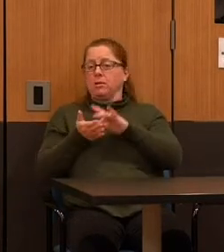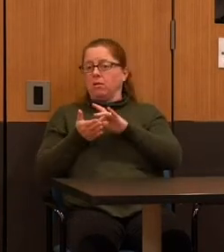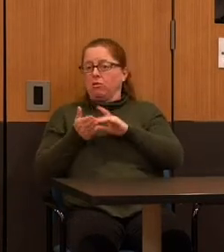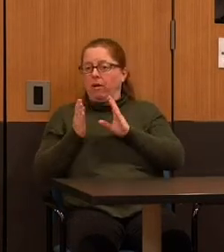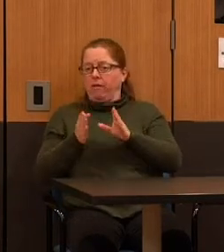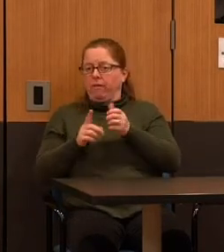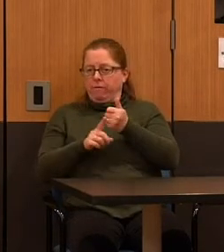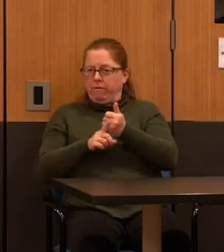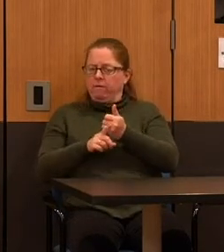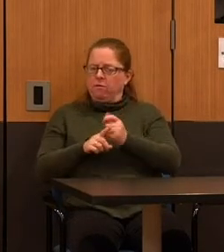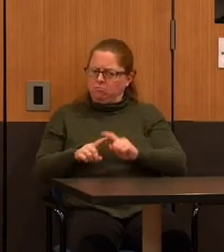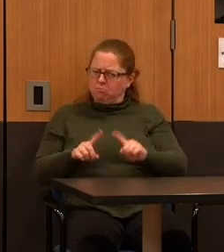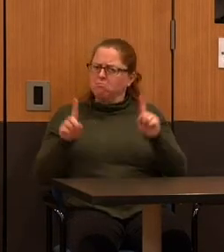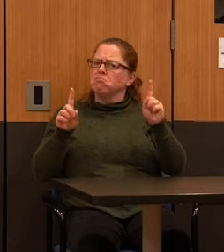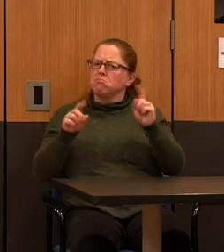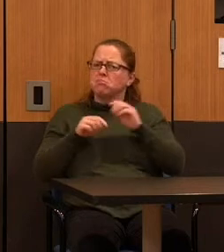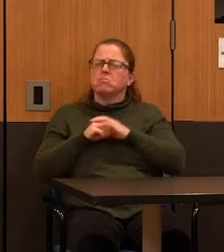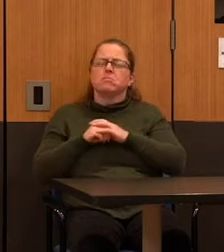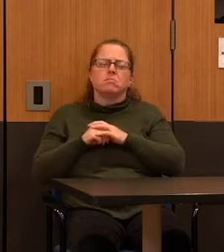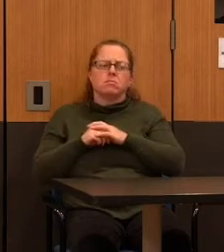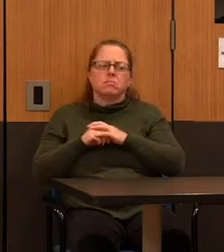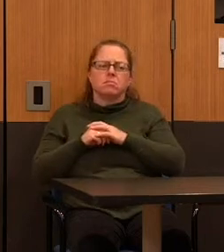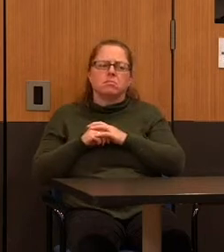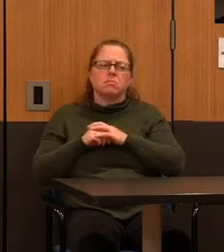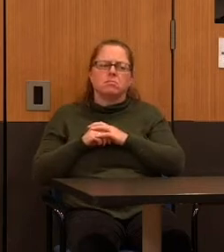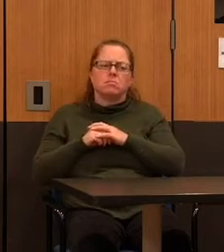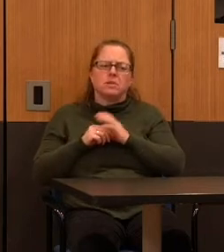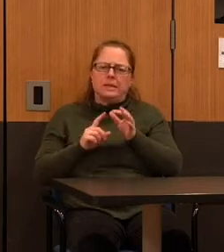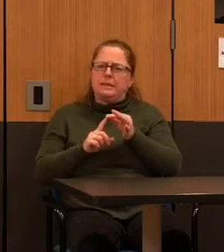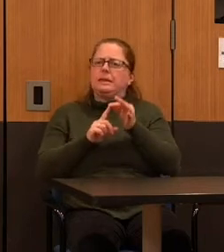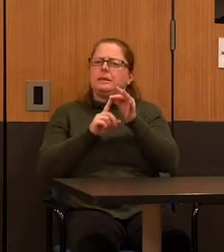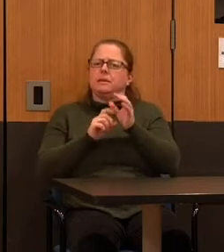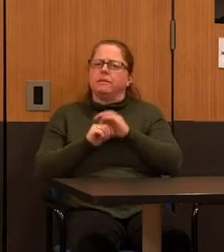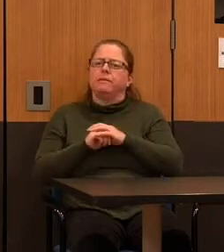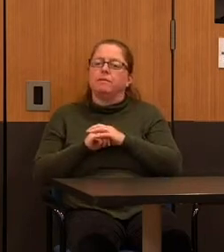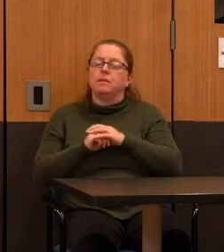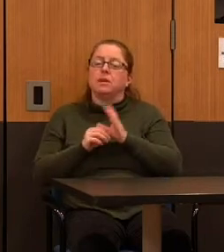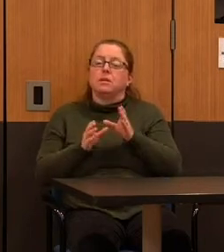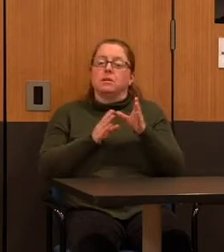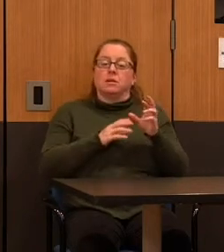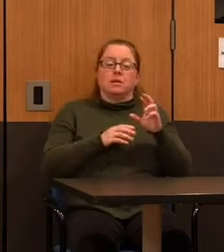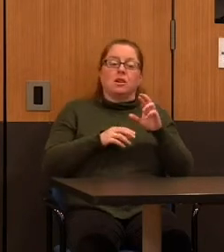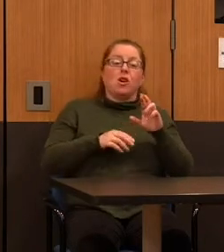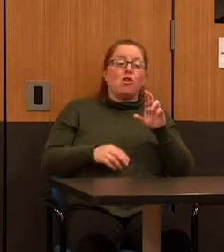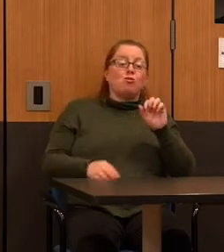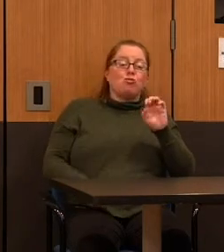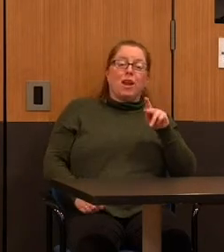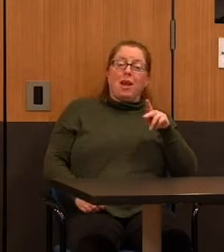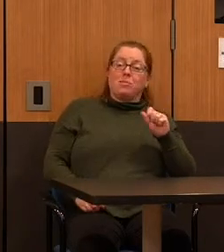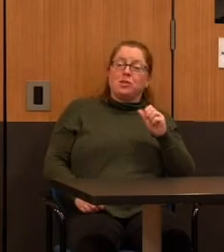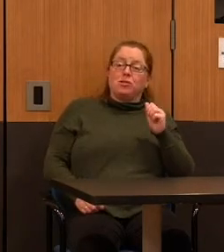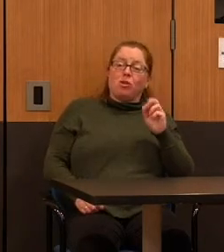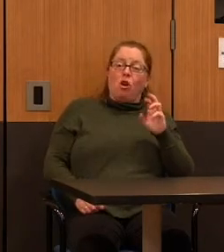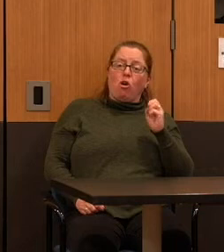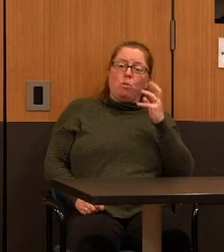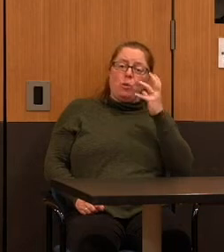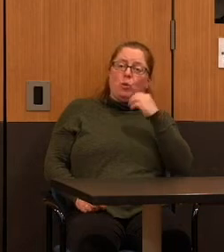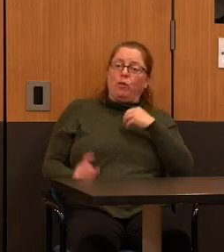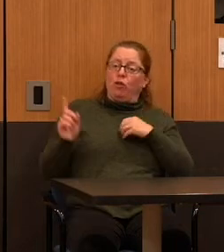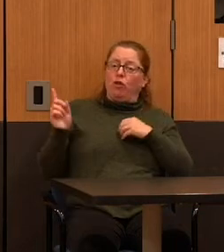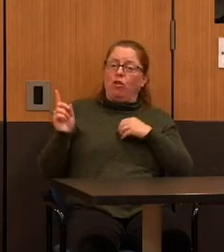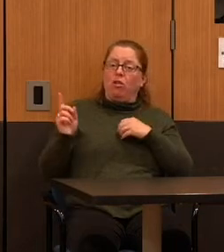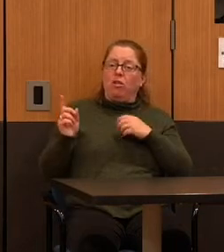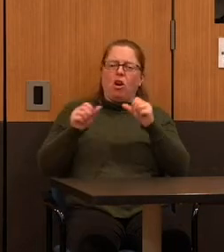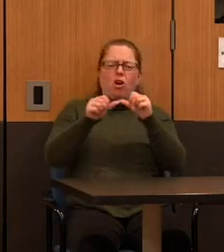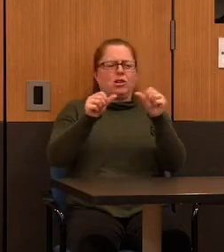as distinctive for this community. And then on the right, Ramps Are Beautiful, right? An architectural manifesto